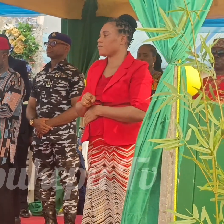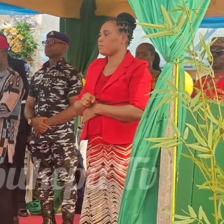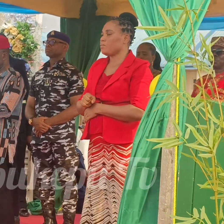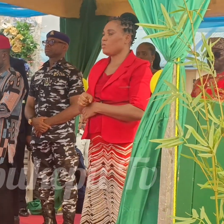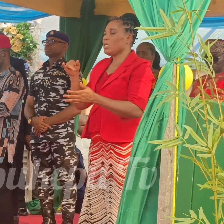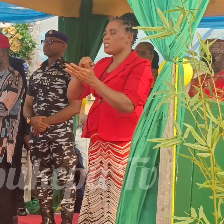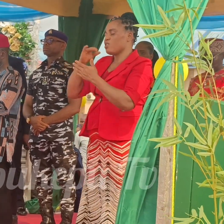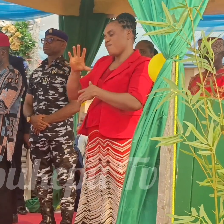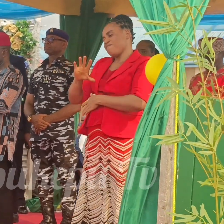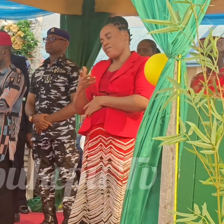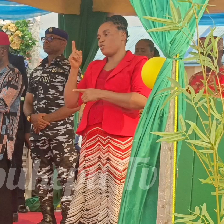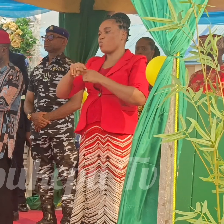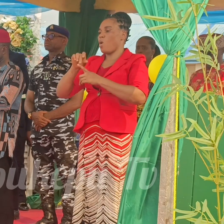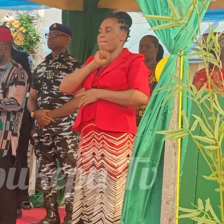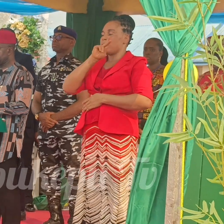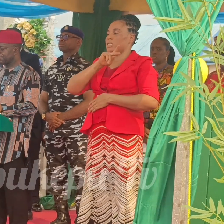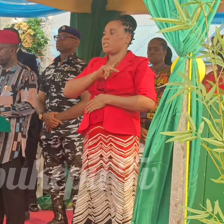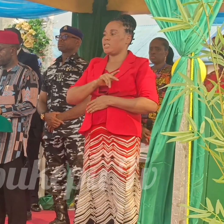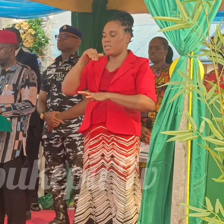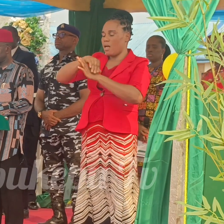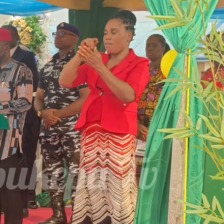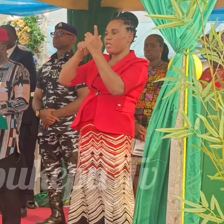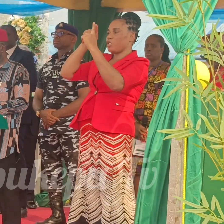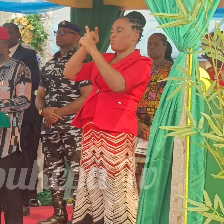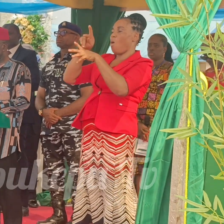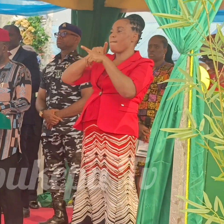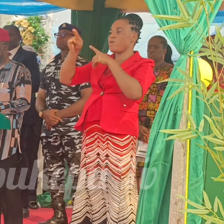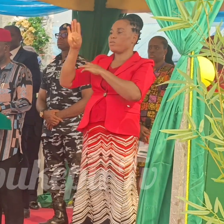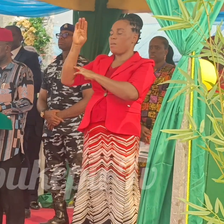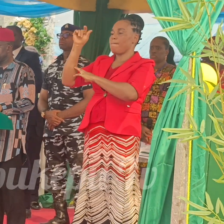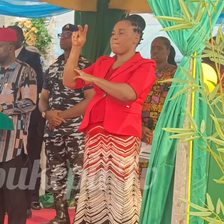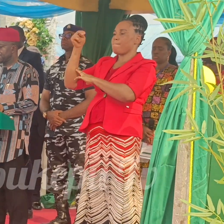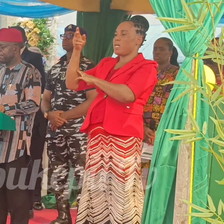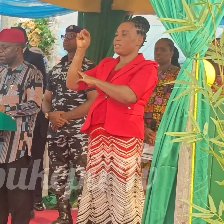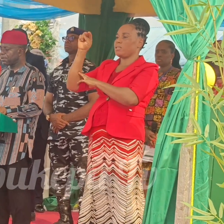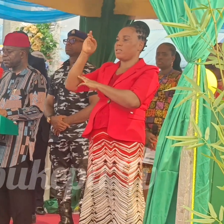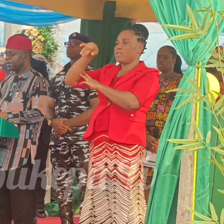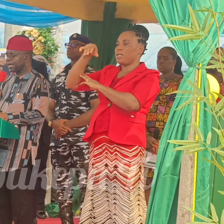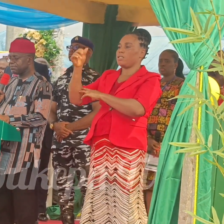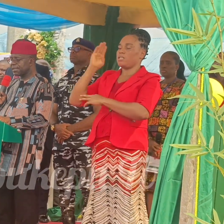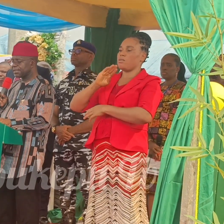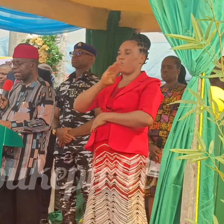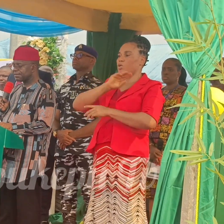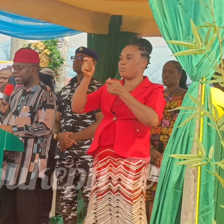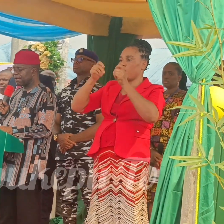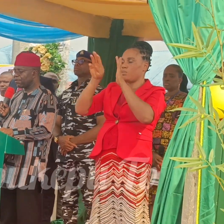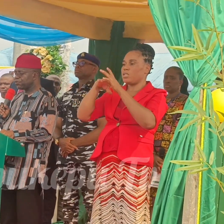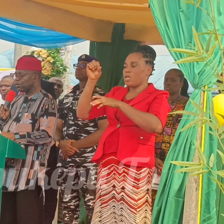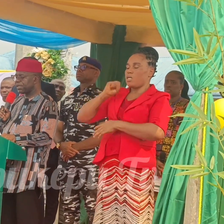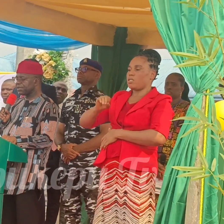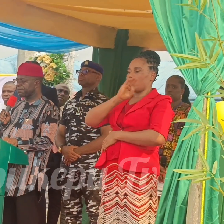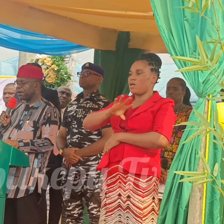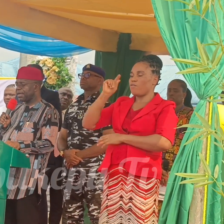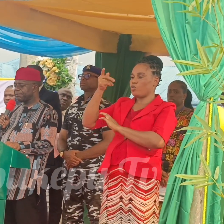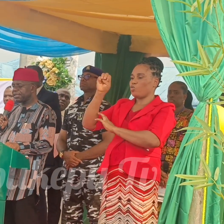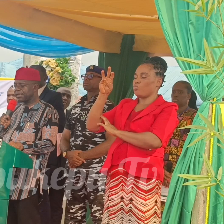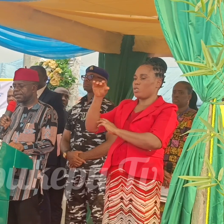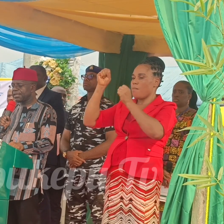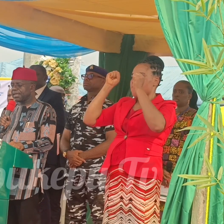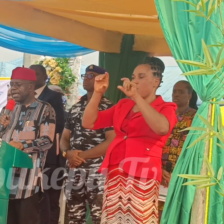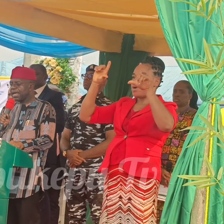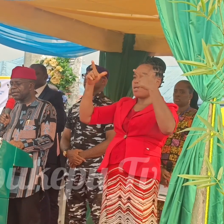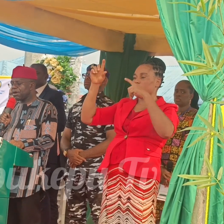will be fair to appreciate at this point Professor Naji, the board, management, and staff of Geometric Power